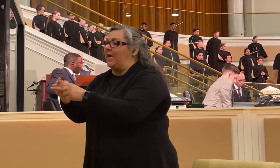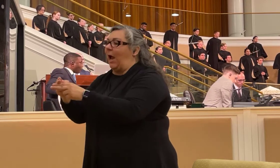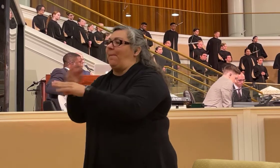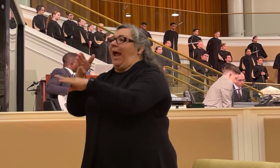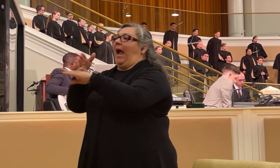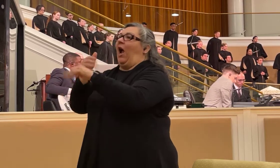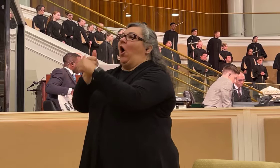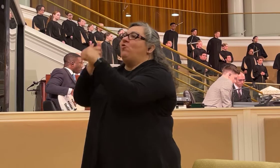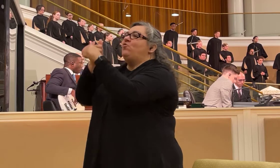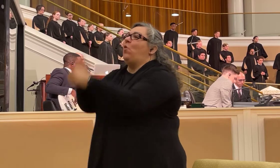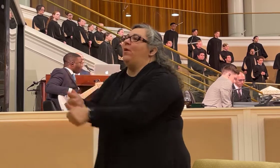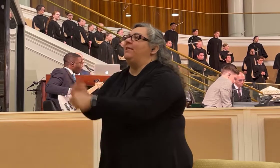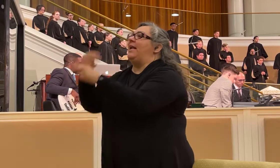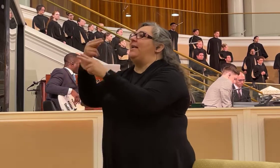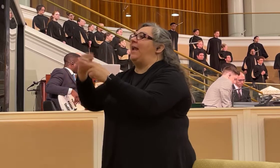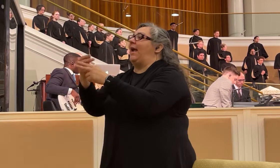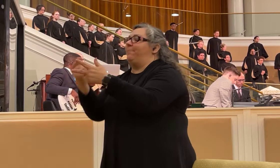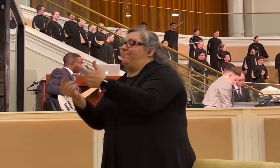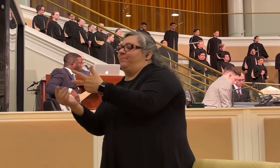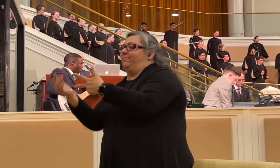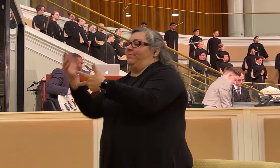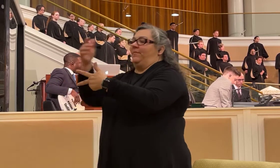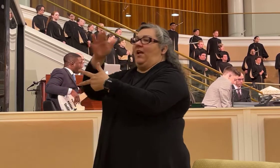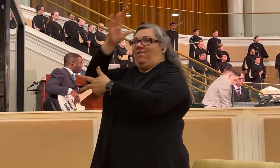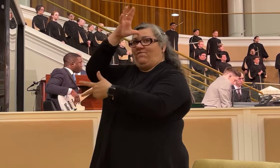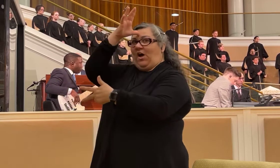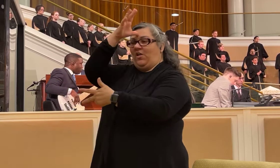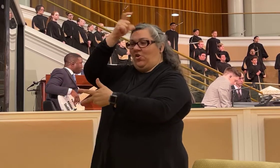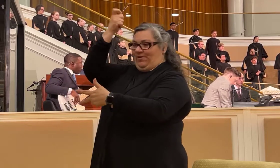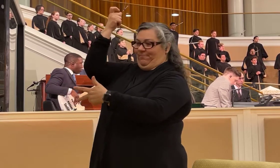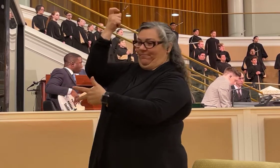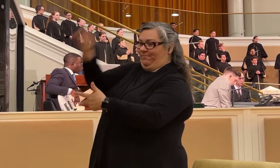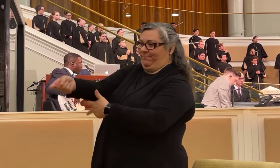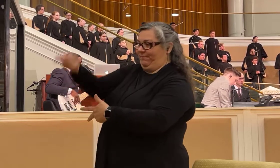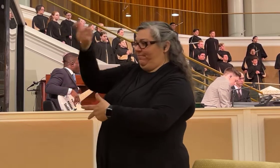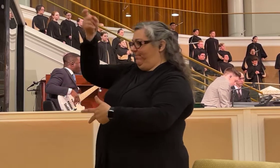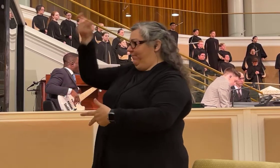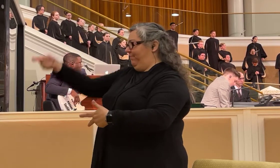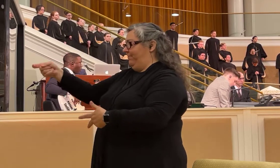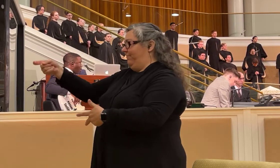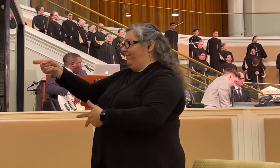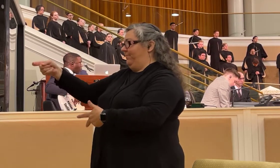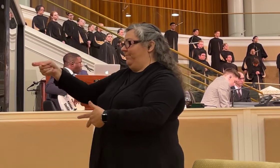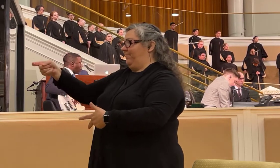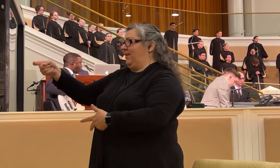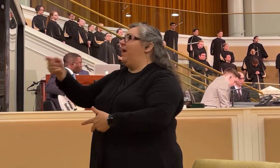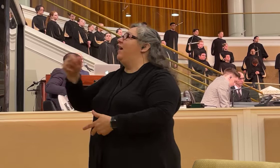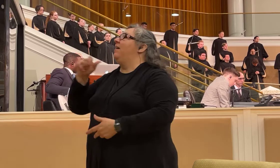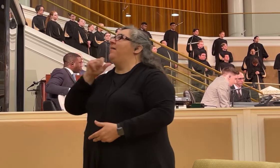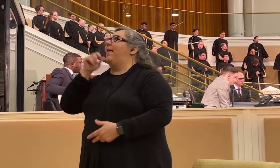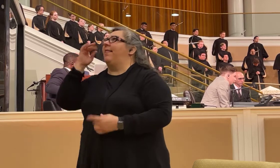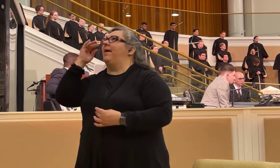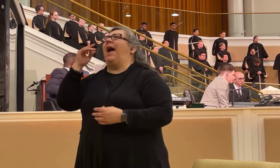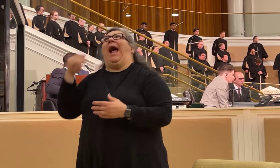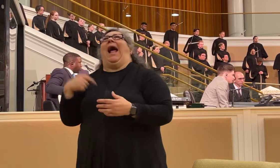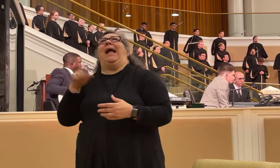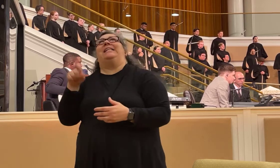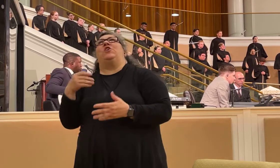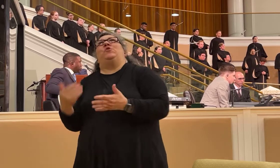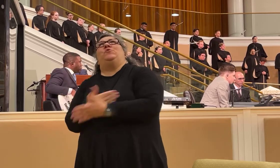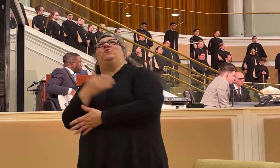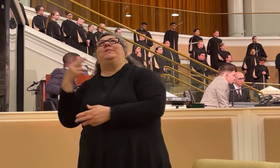the names that his father had given them. Instead of crying, I got to come up with some newfangled